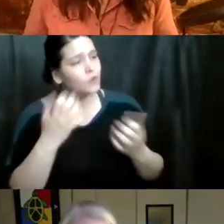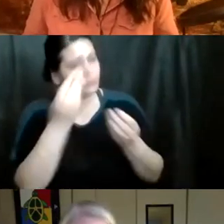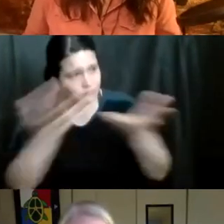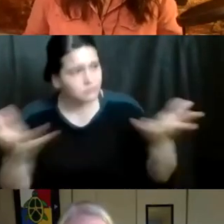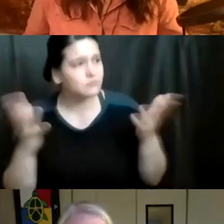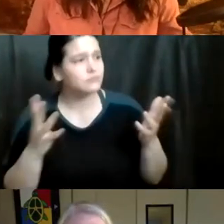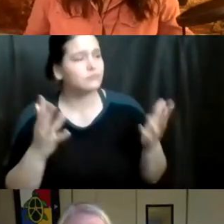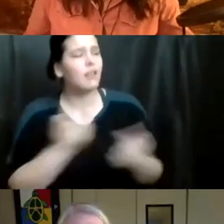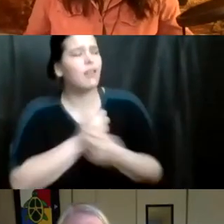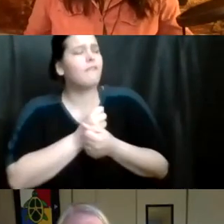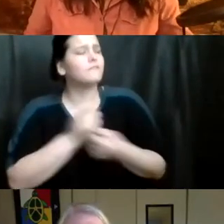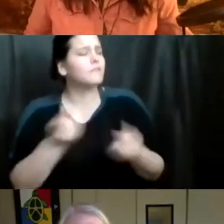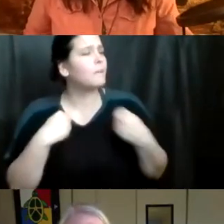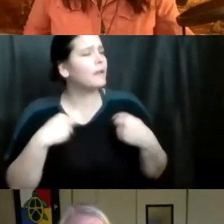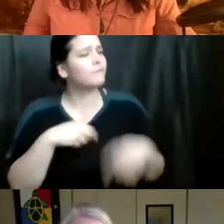love being here.